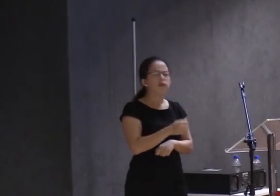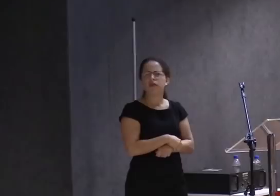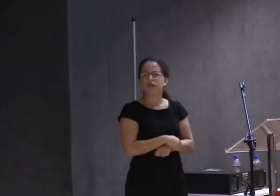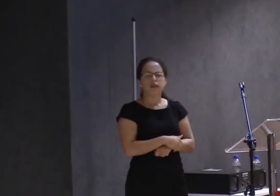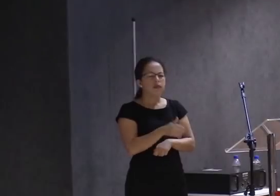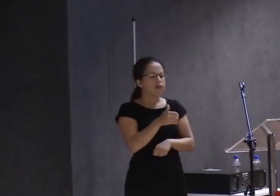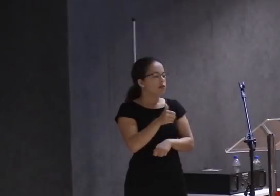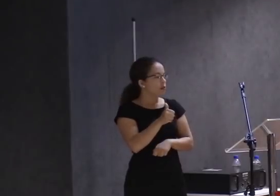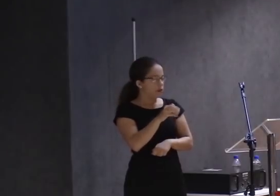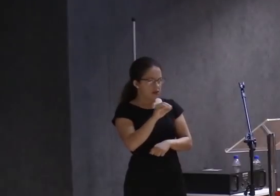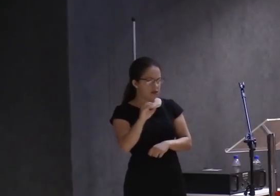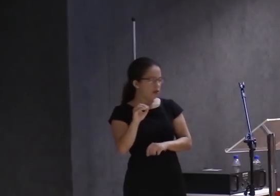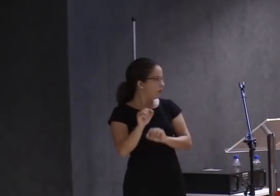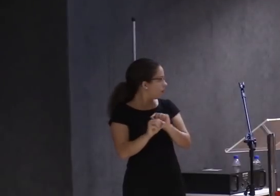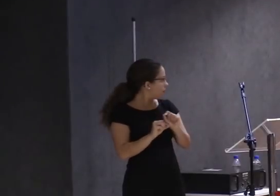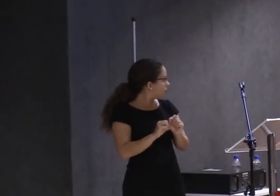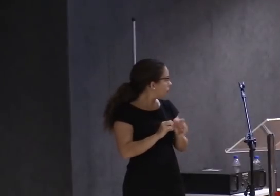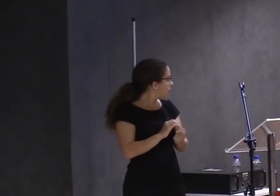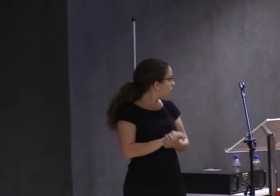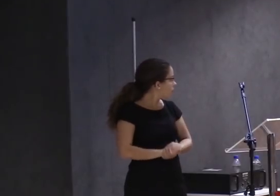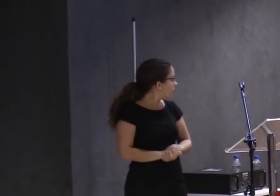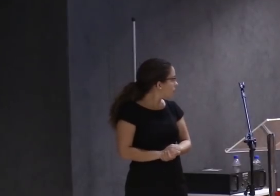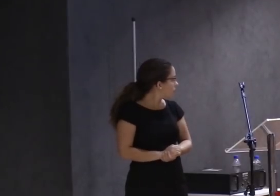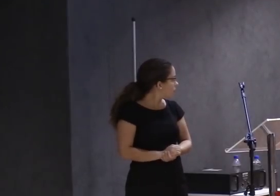of Helsinki.